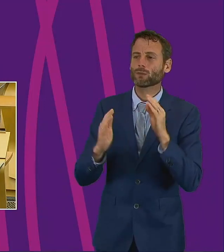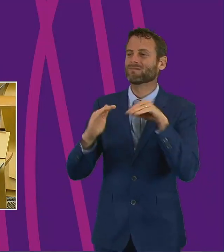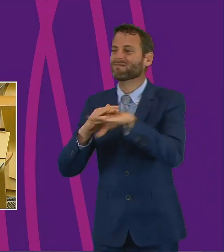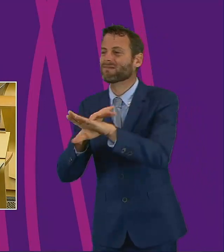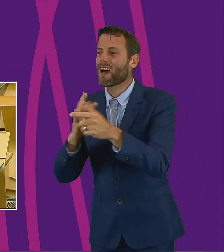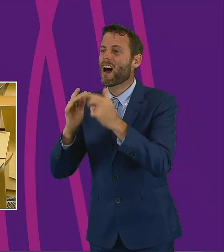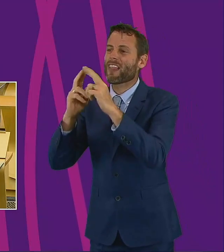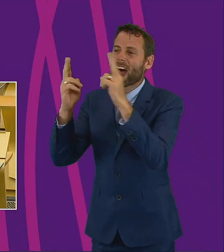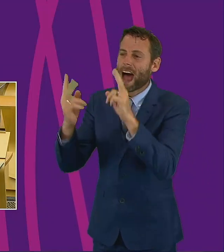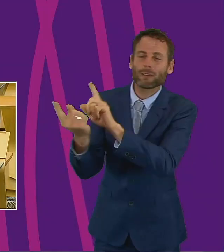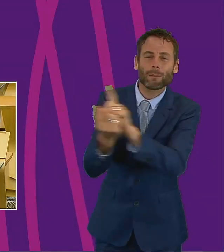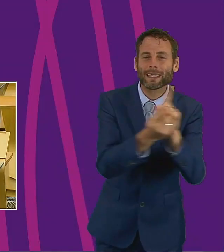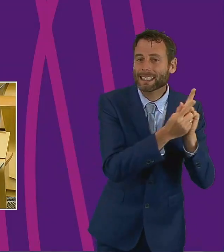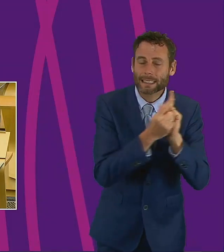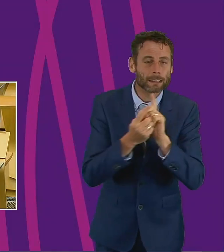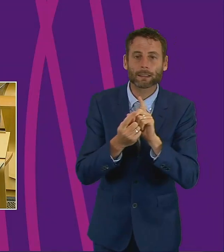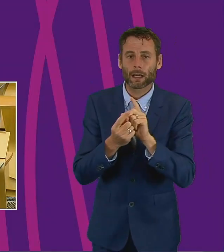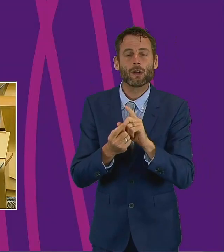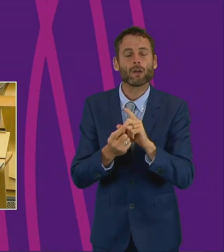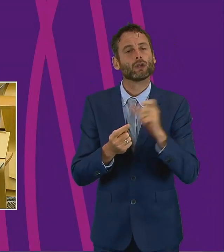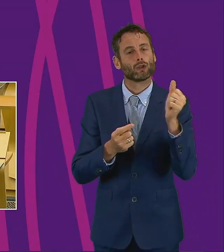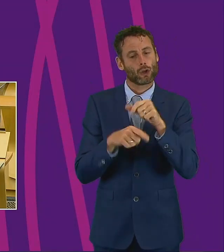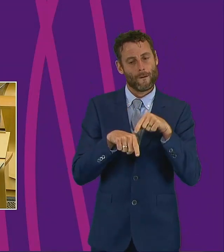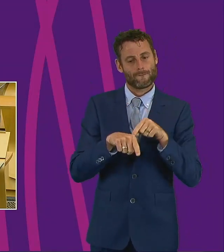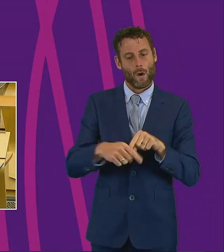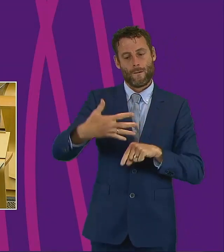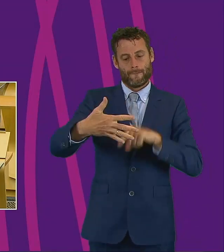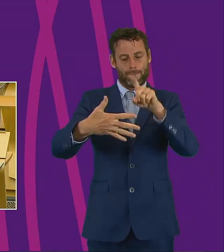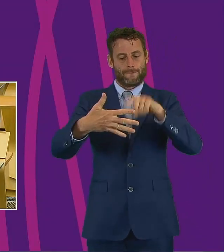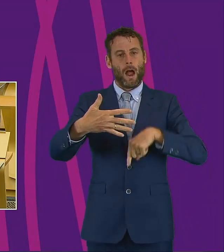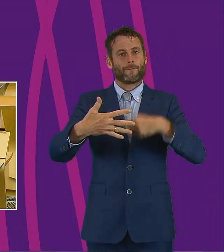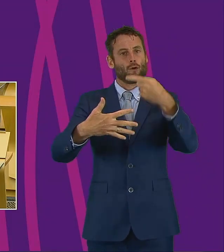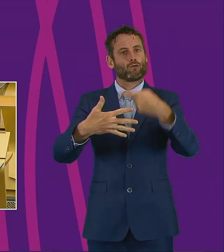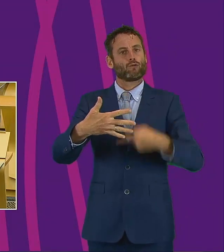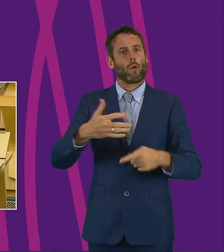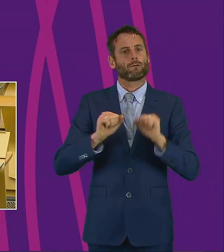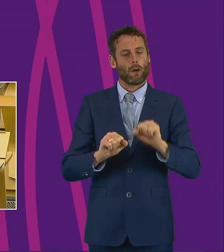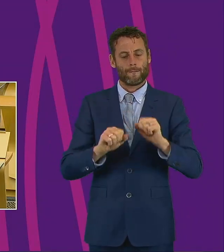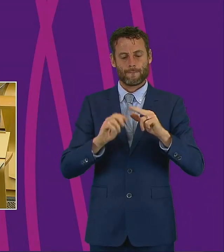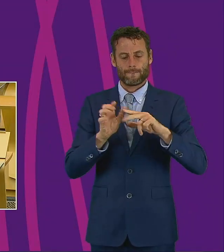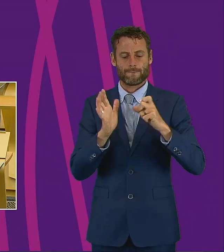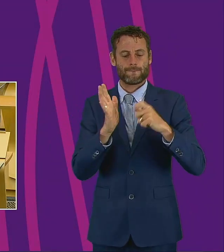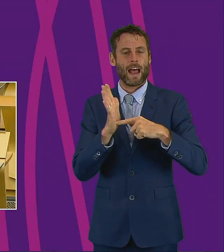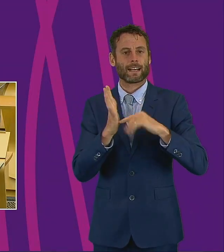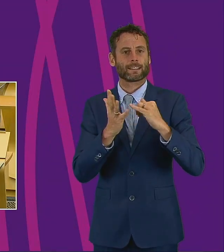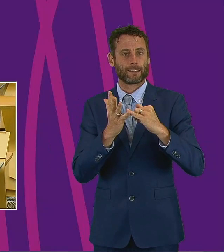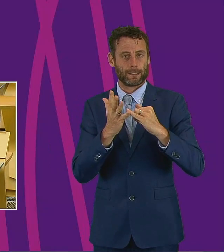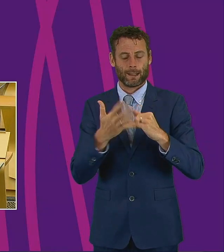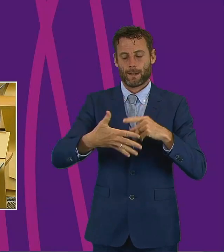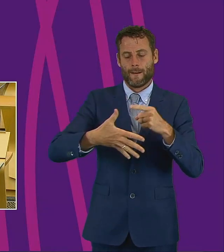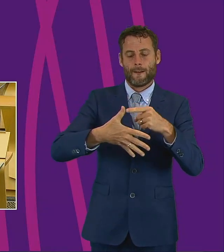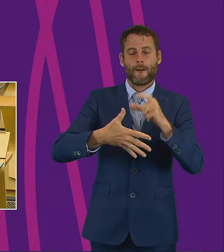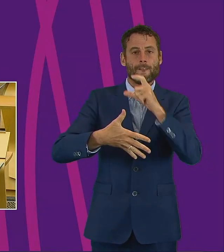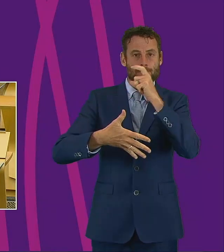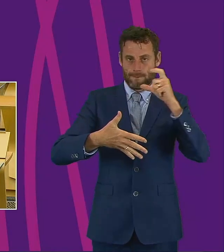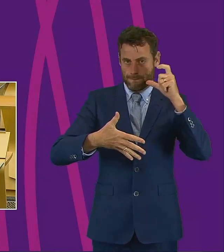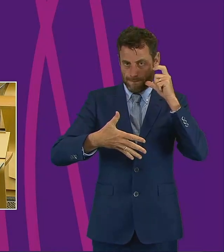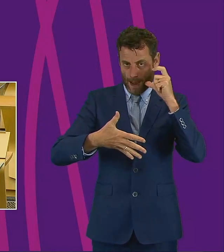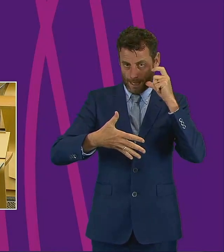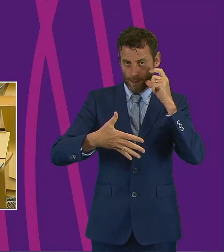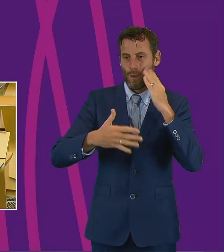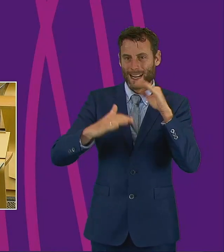broadly, of course, it means following the 5 rules of the Facts campaign. And I'll conclude with a reminder of what they are: face coverings in enclosed